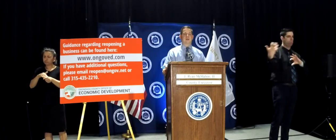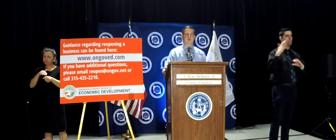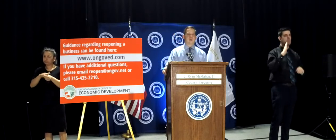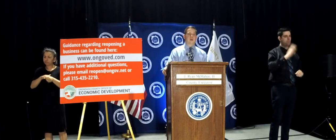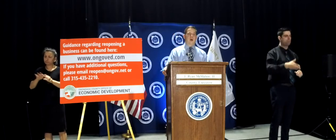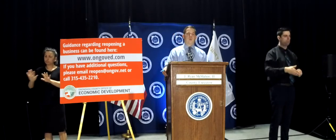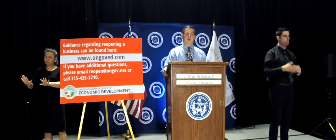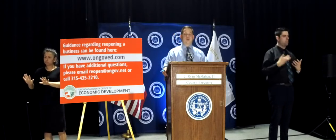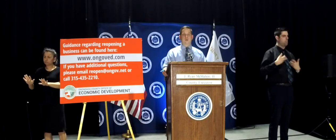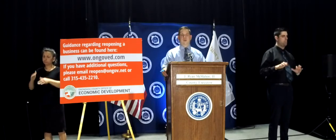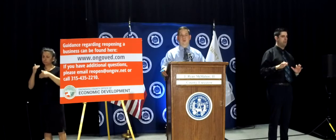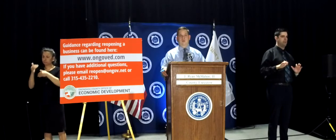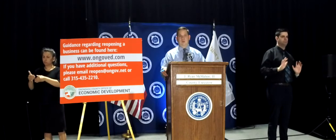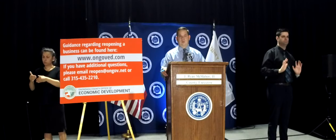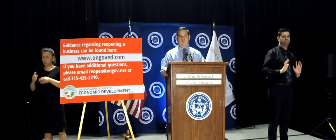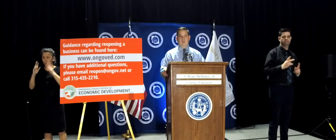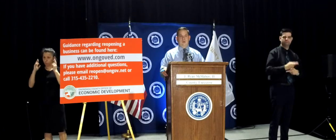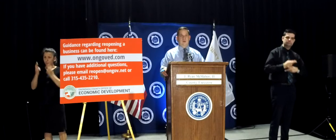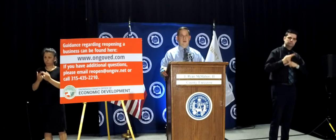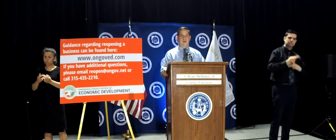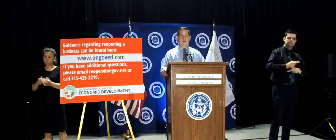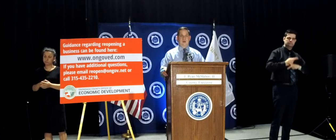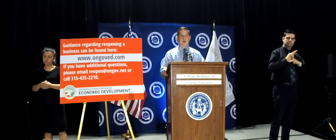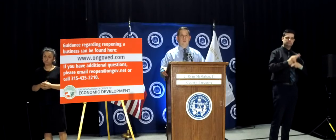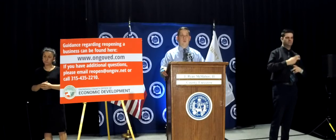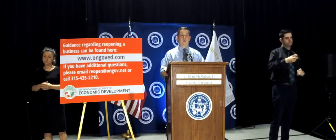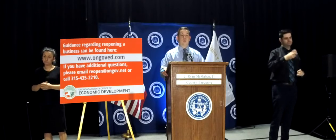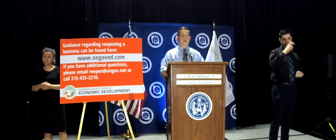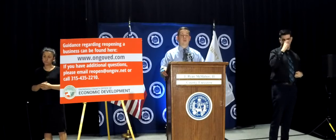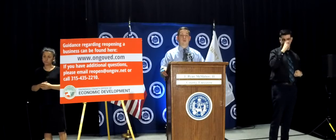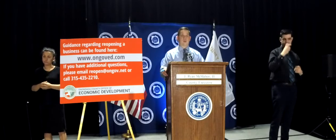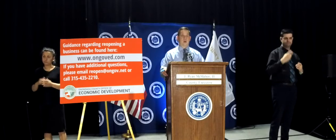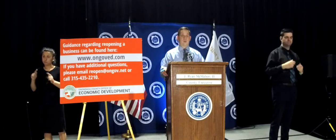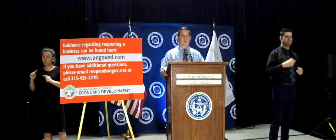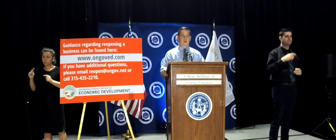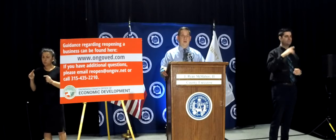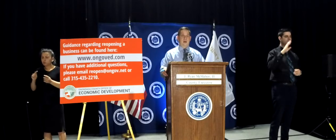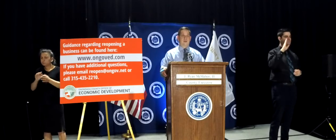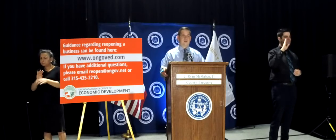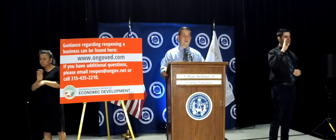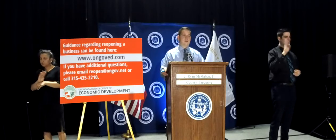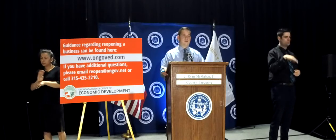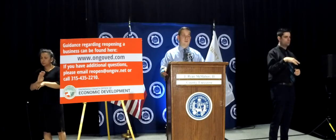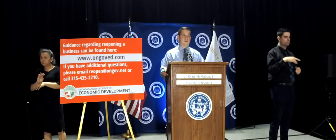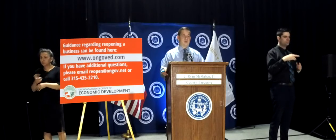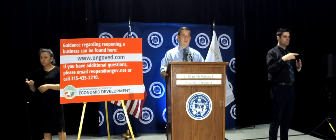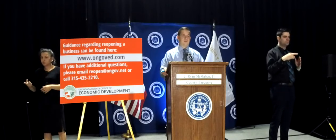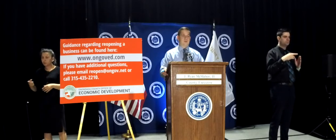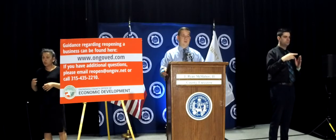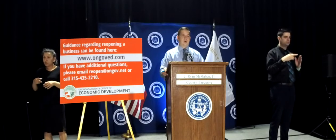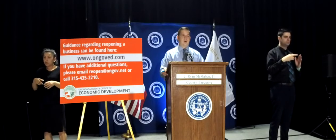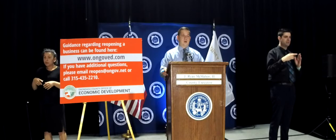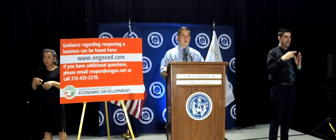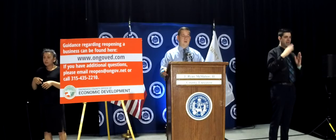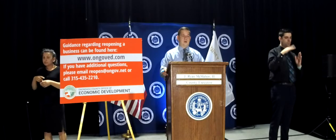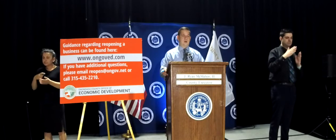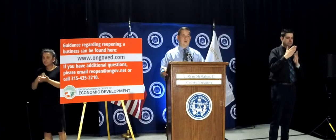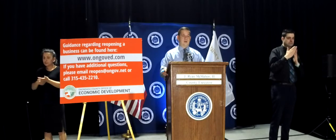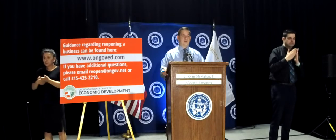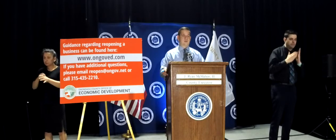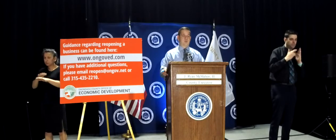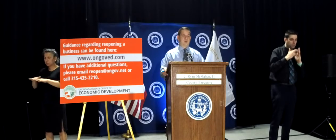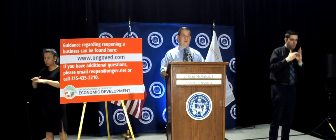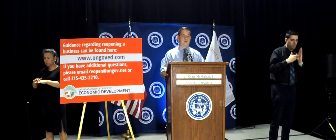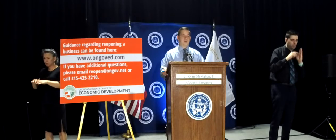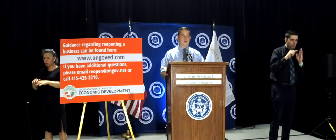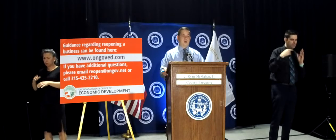process I think are way too conservative, and I think are moving way too slow, and I think even some of them are,